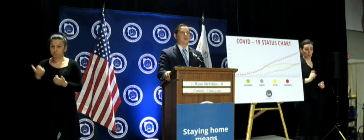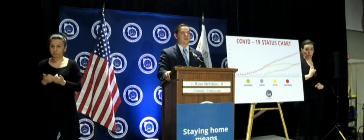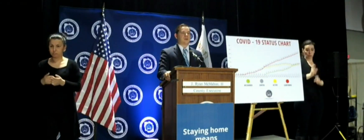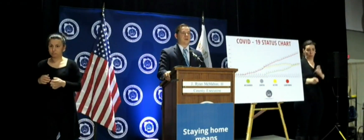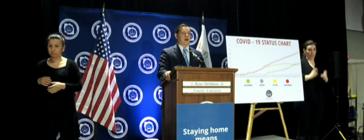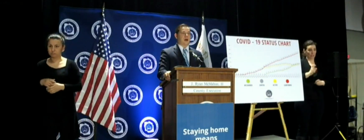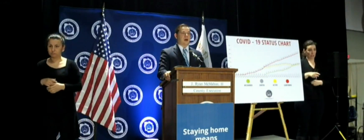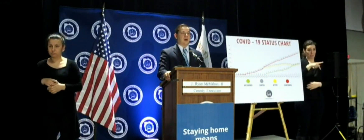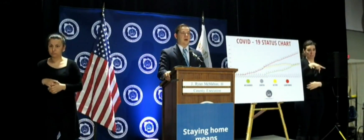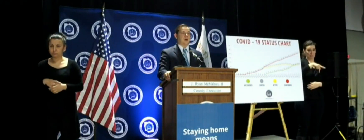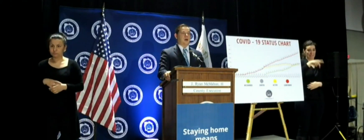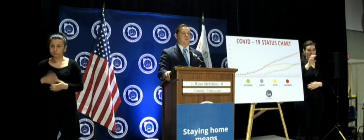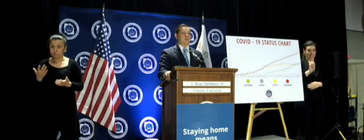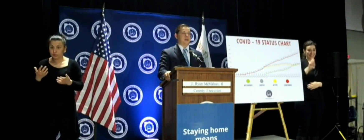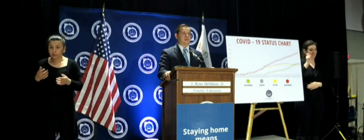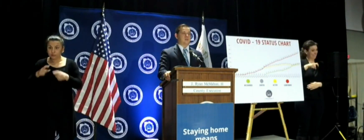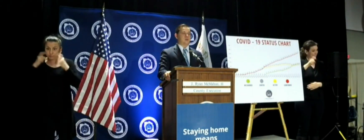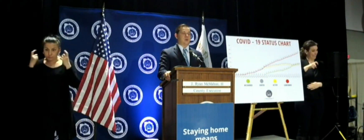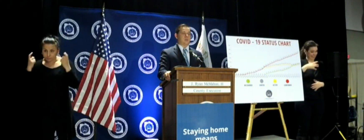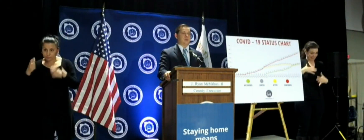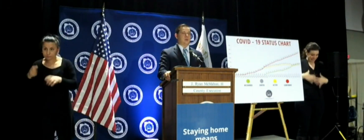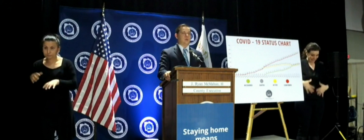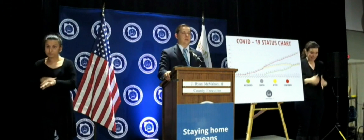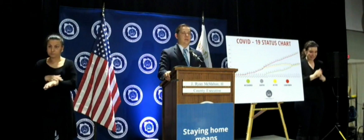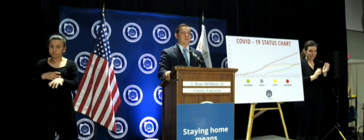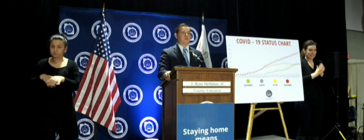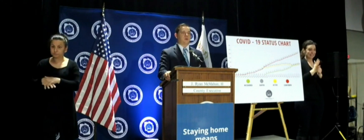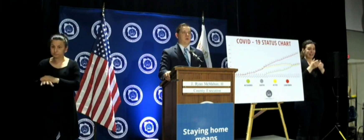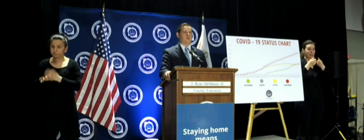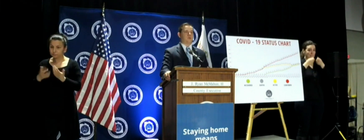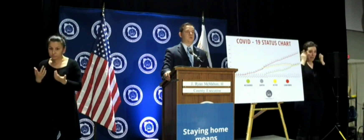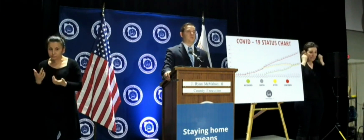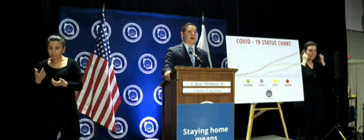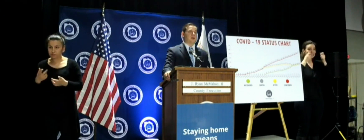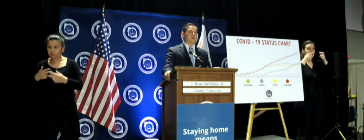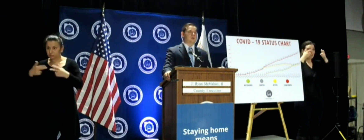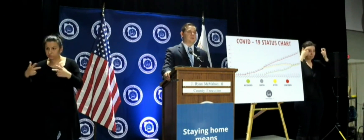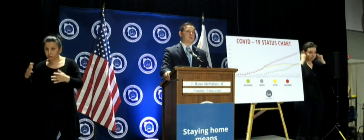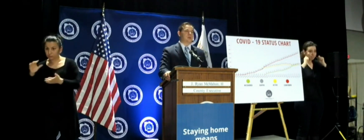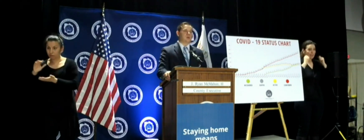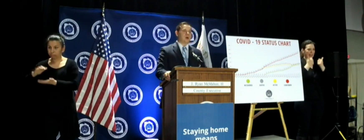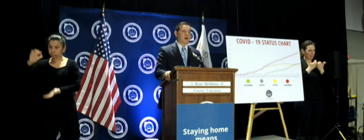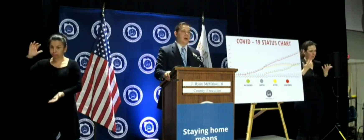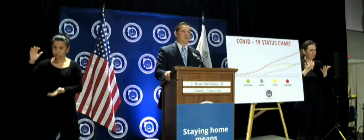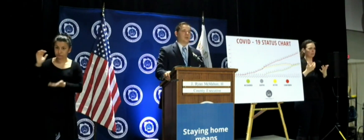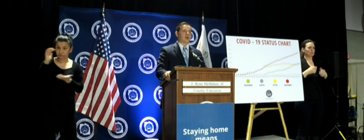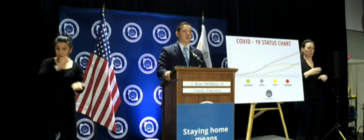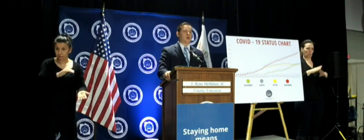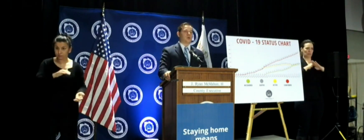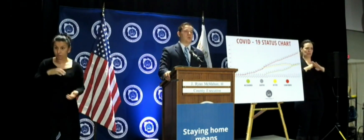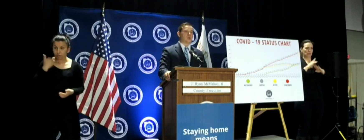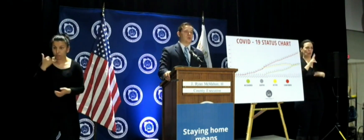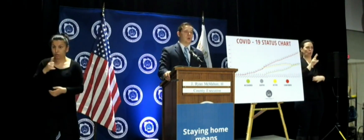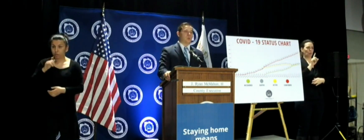315-435-2525. Our protective equipment that we need for first responders, healthcare workers, nursing home